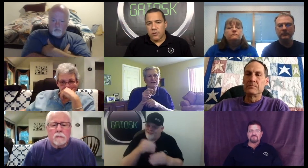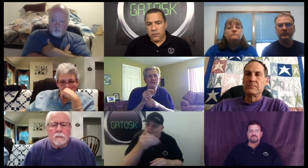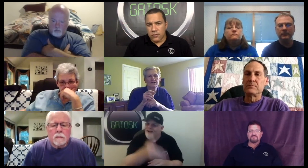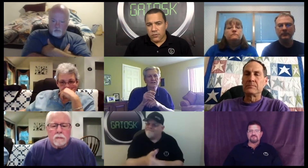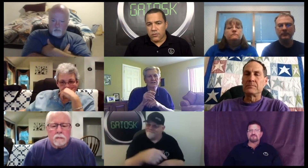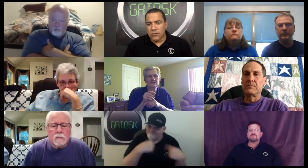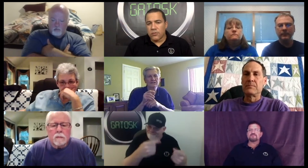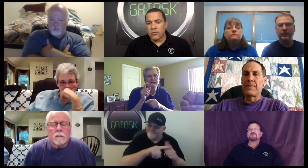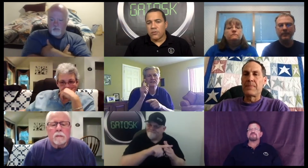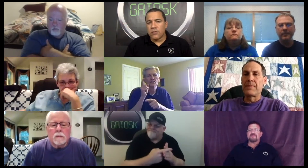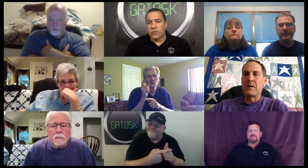shows all like the history in there.